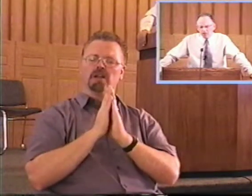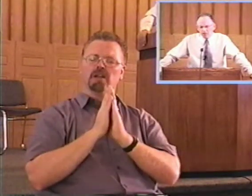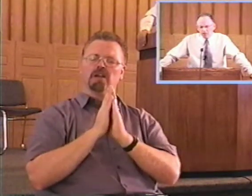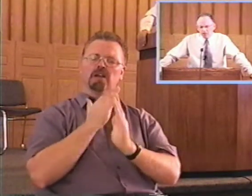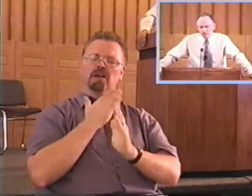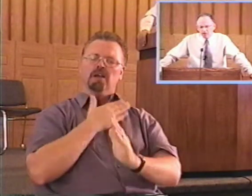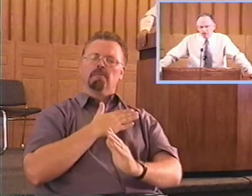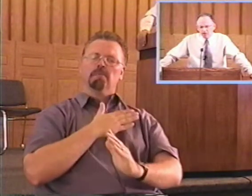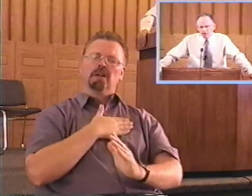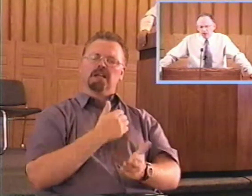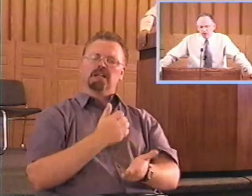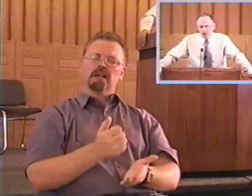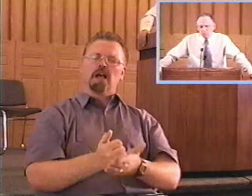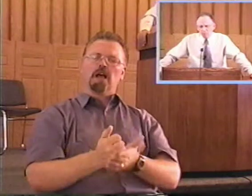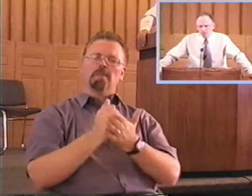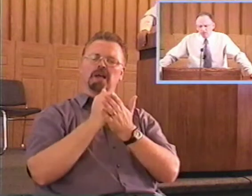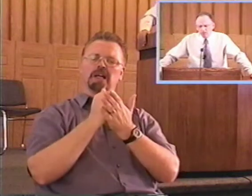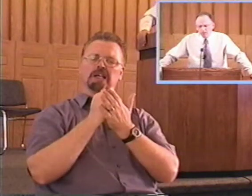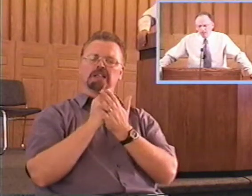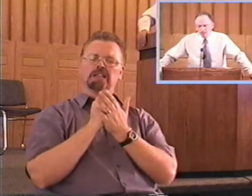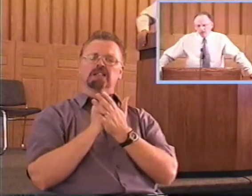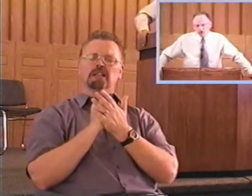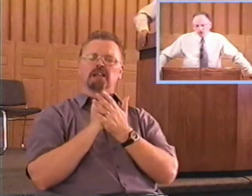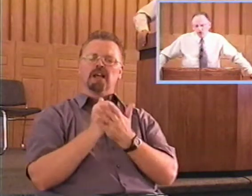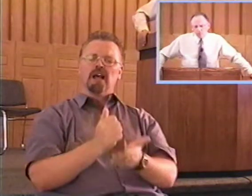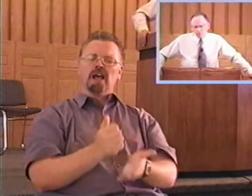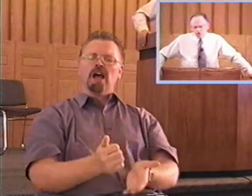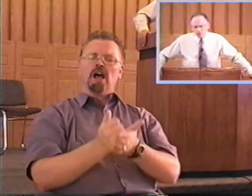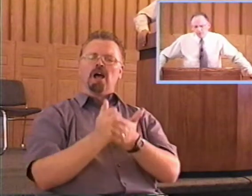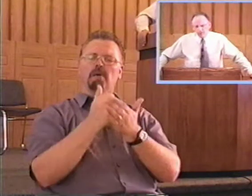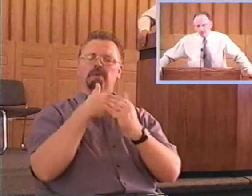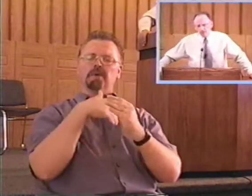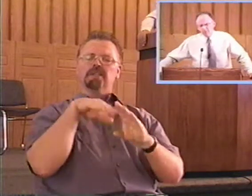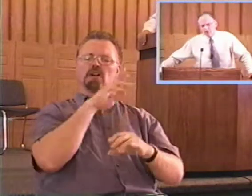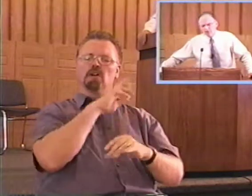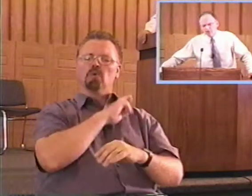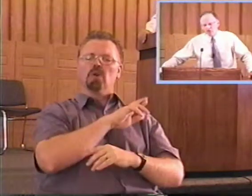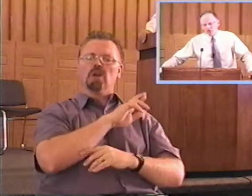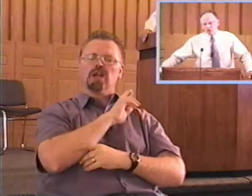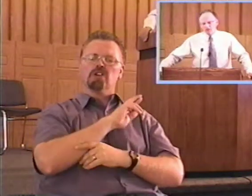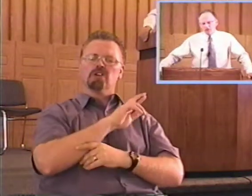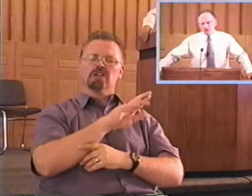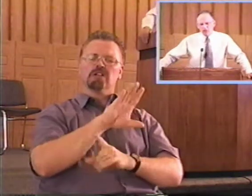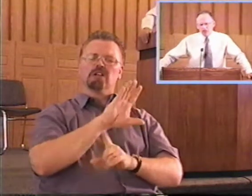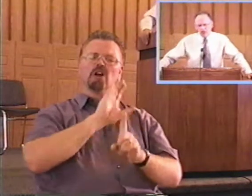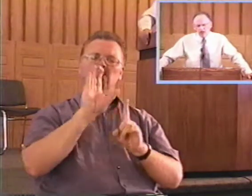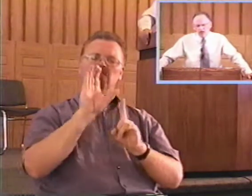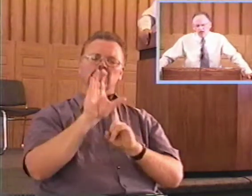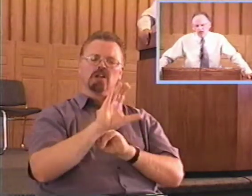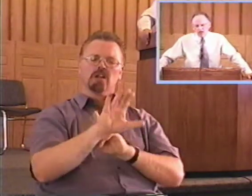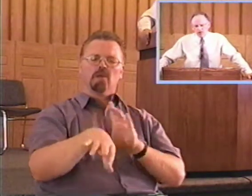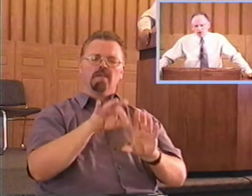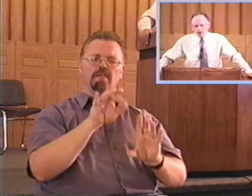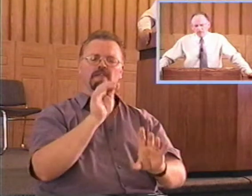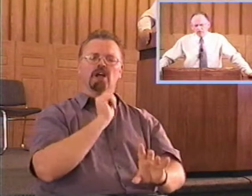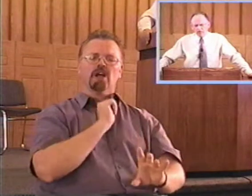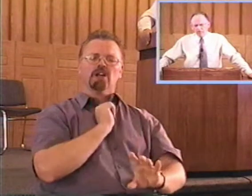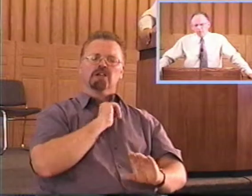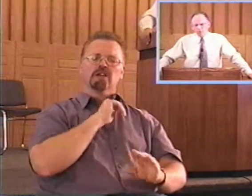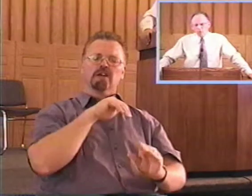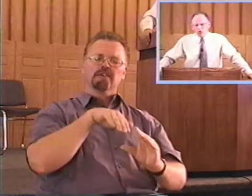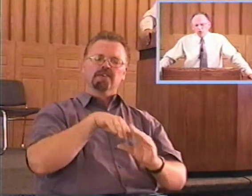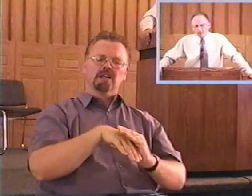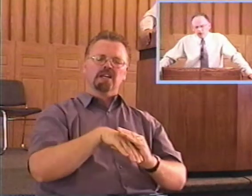Please help us. Help us in a religious culture that we find ourselves in, a sort